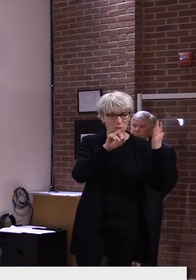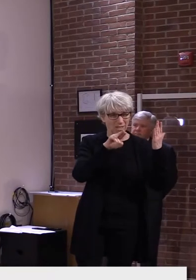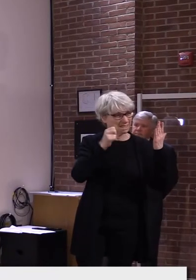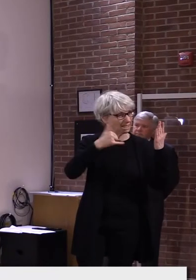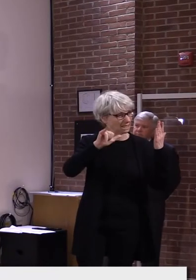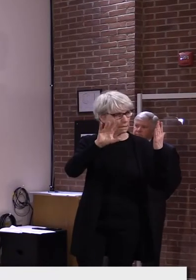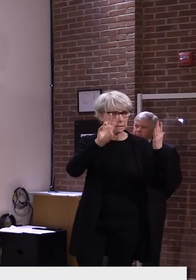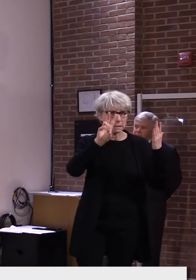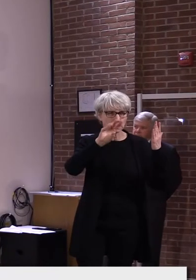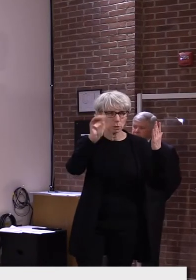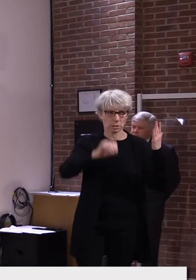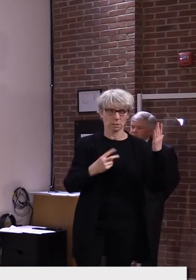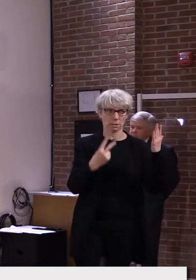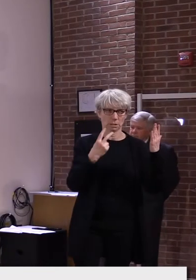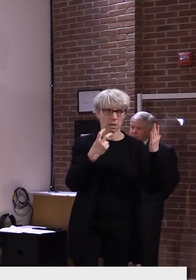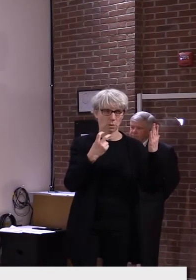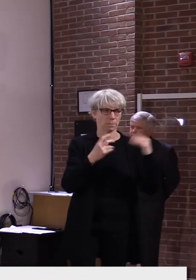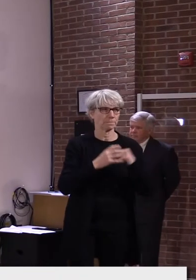high.